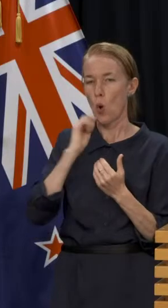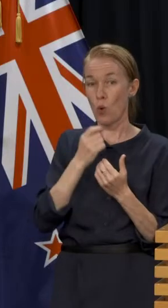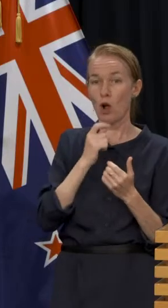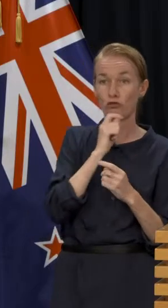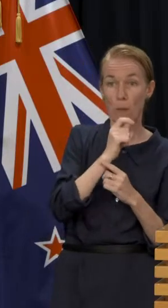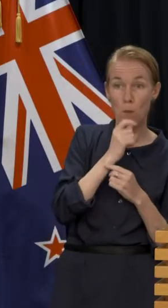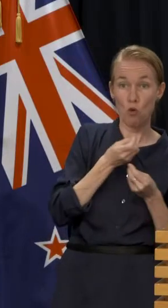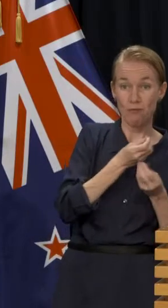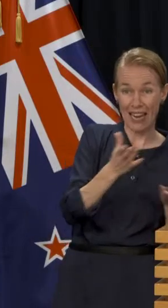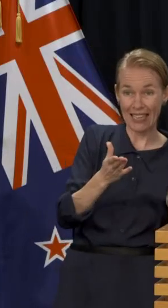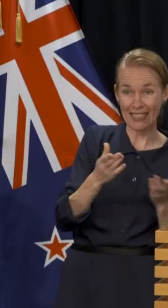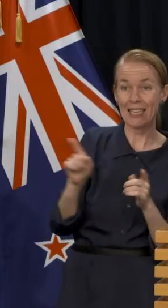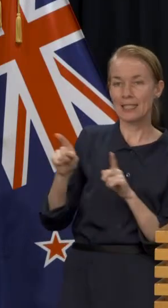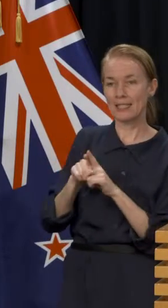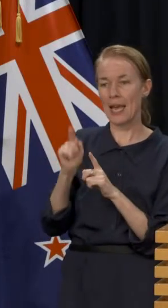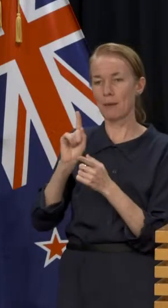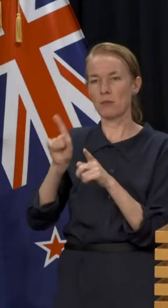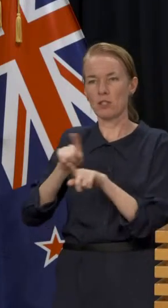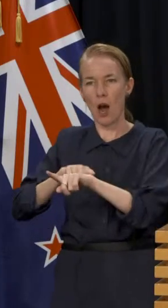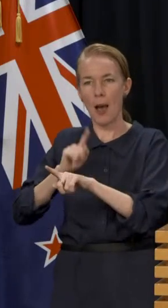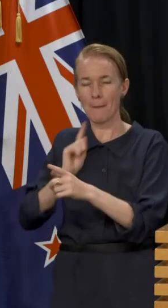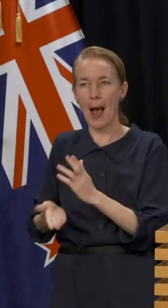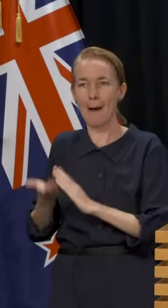the report, which I hope to do in the next week or two.